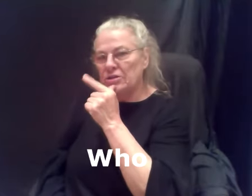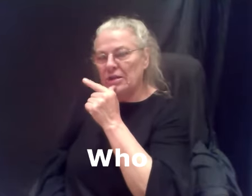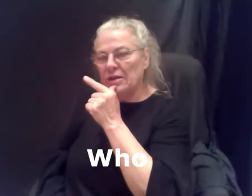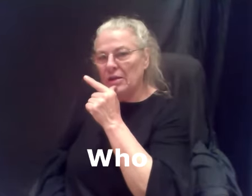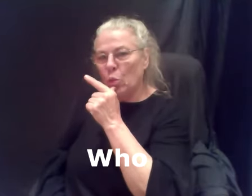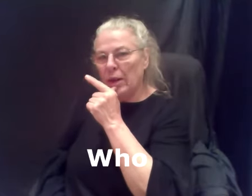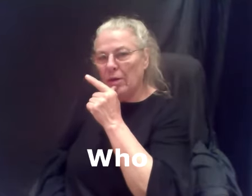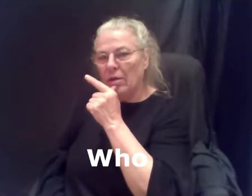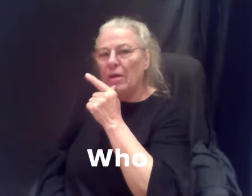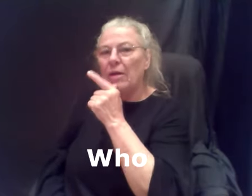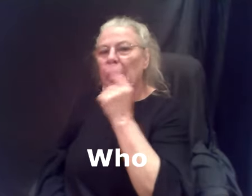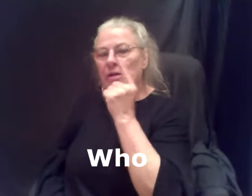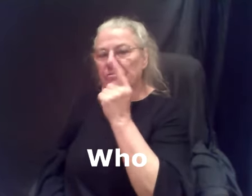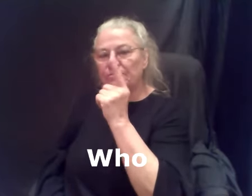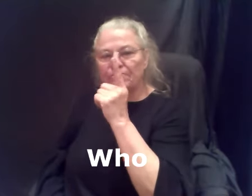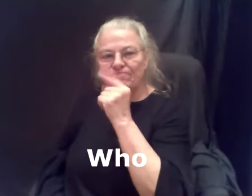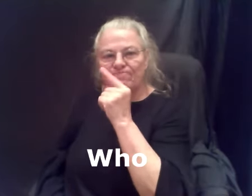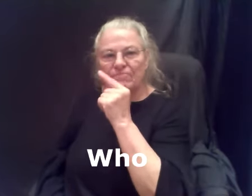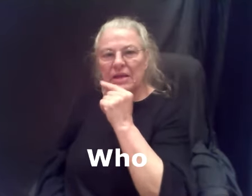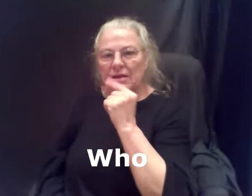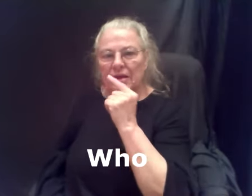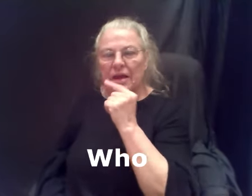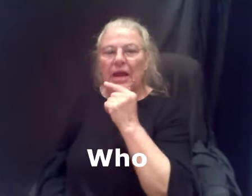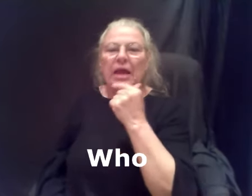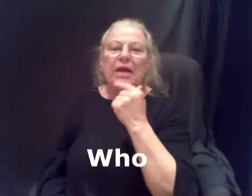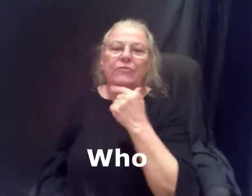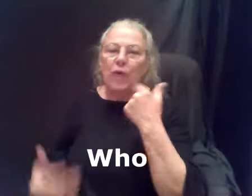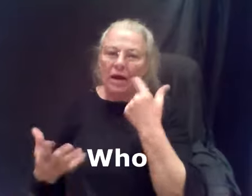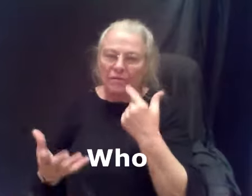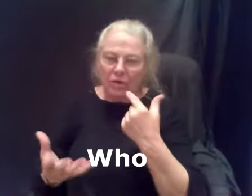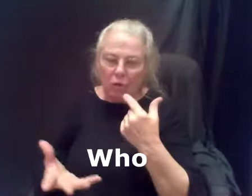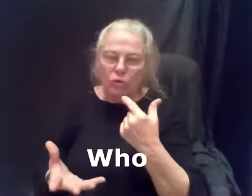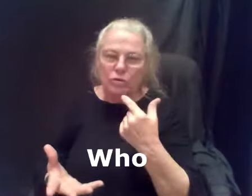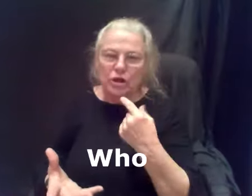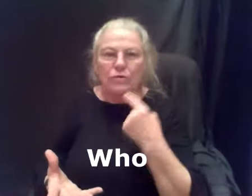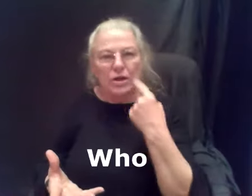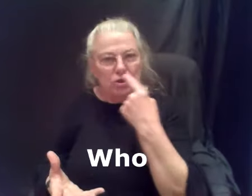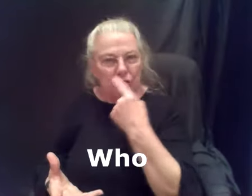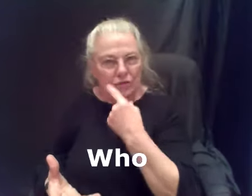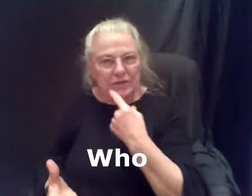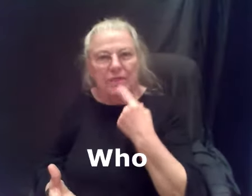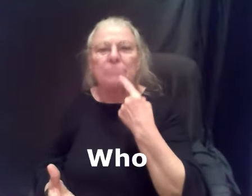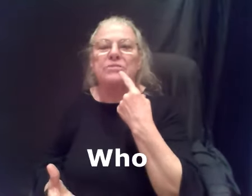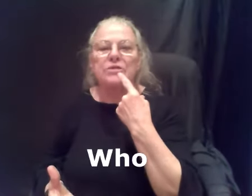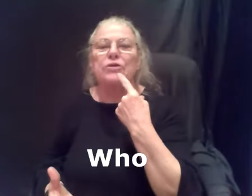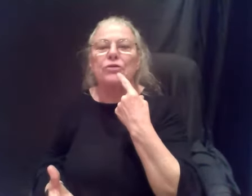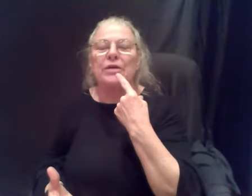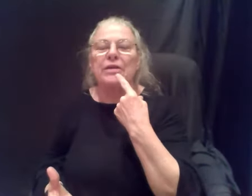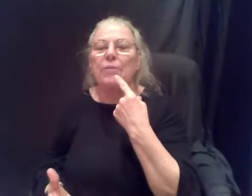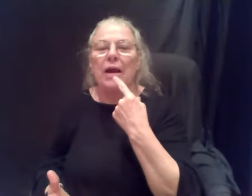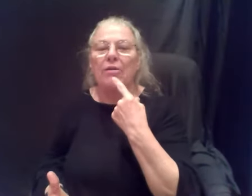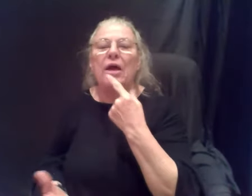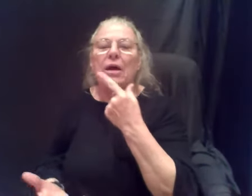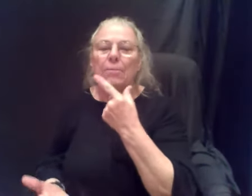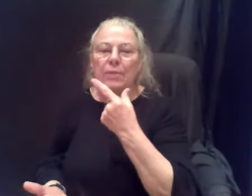little wiggle. And if you have an older generation, you'll see them circling their mouth, but the